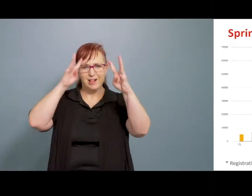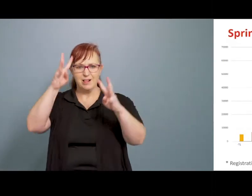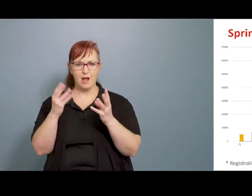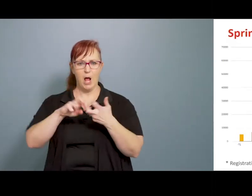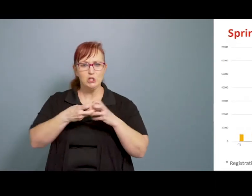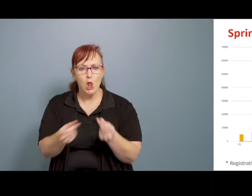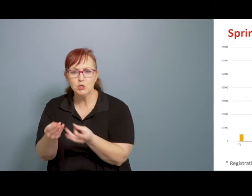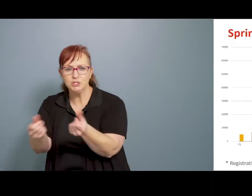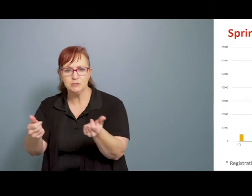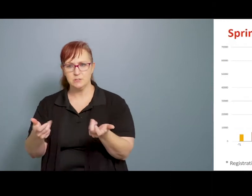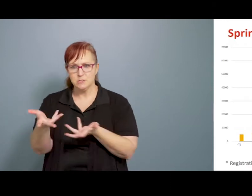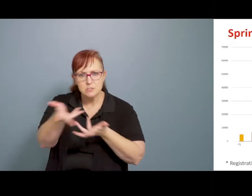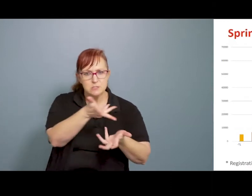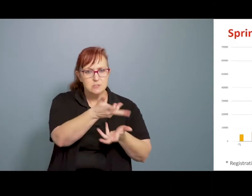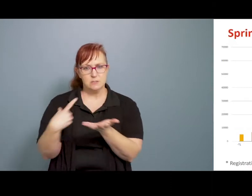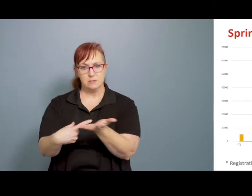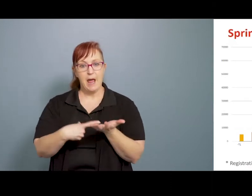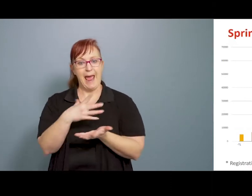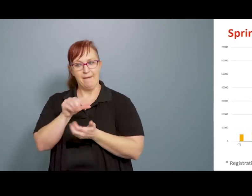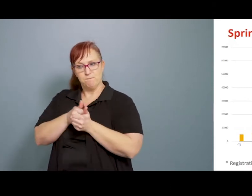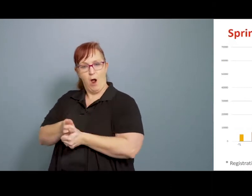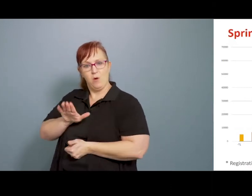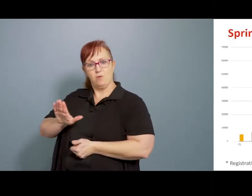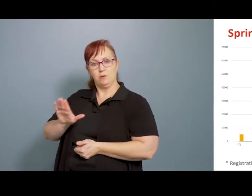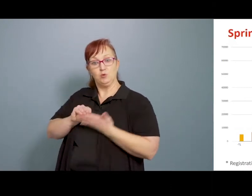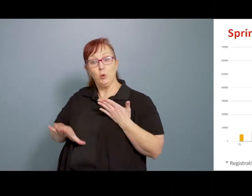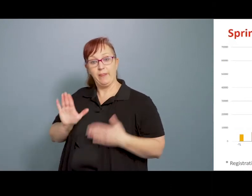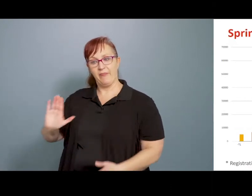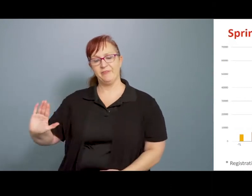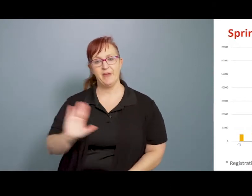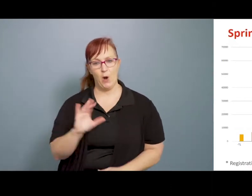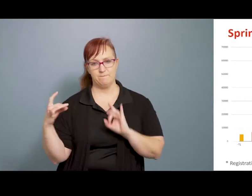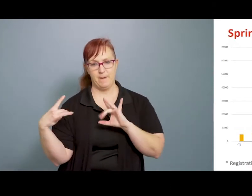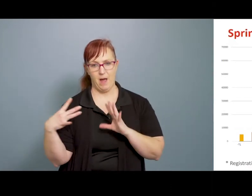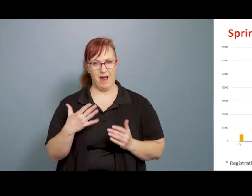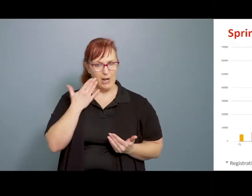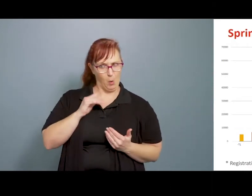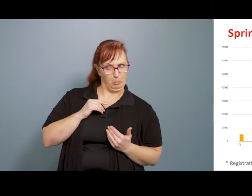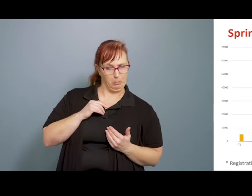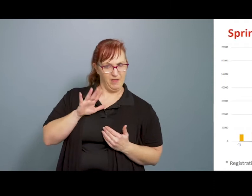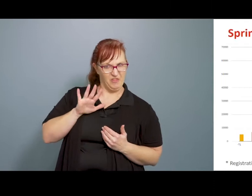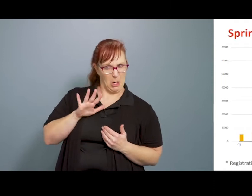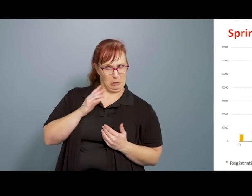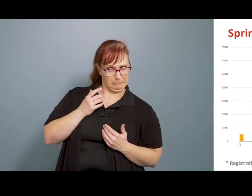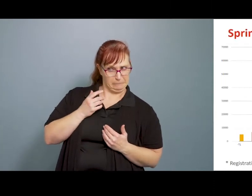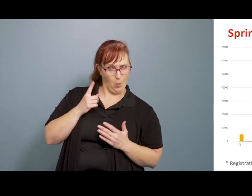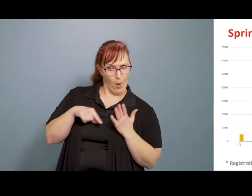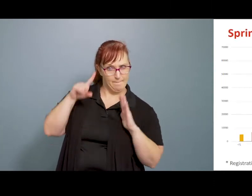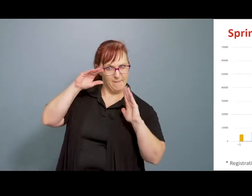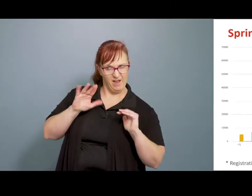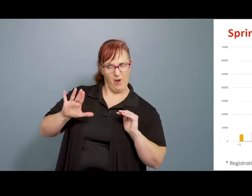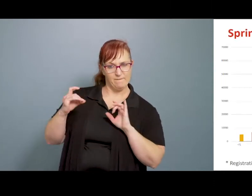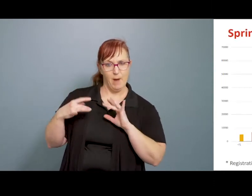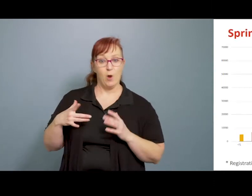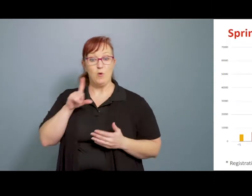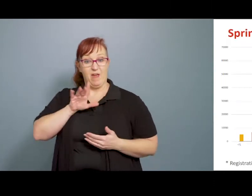And based on our student feedback, I really didn't know what to expect from our students. And so to see the results that came back on this